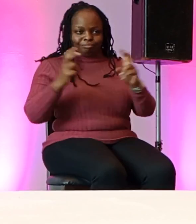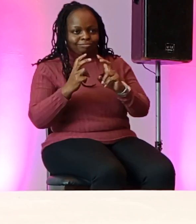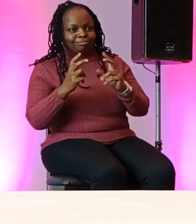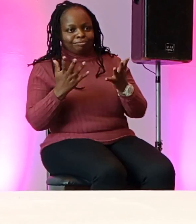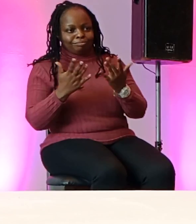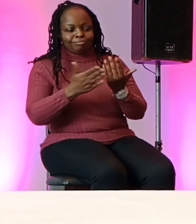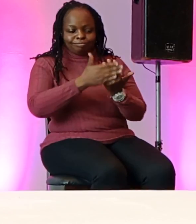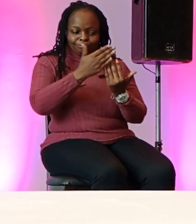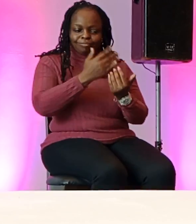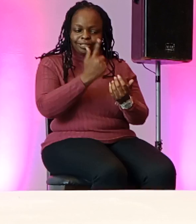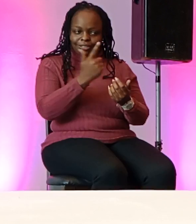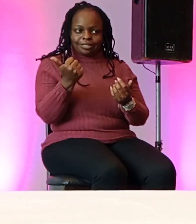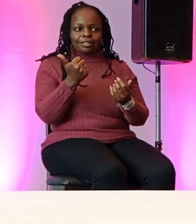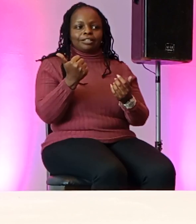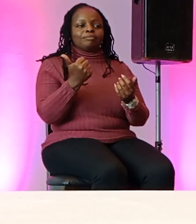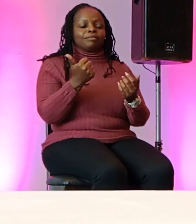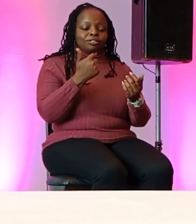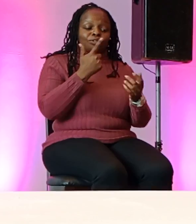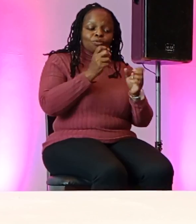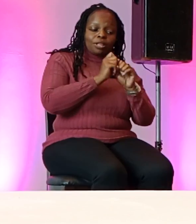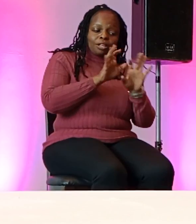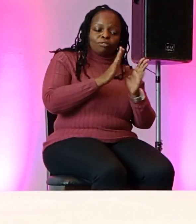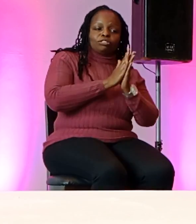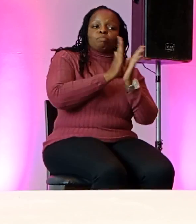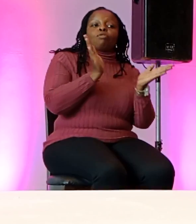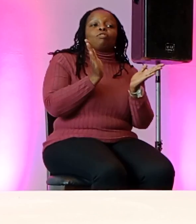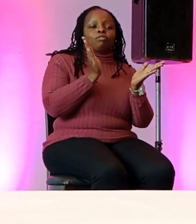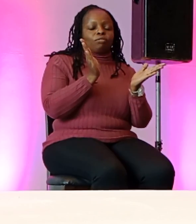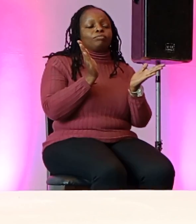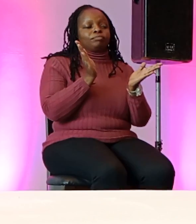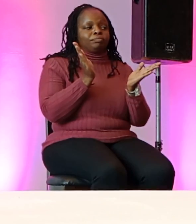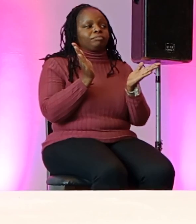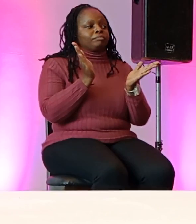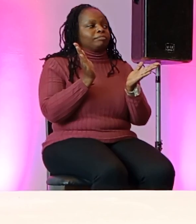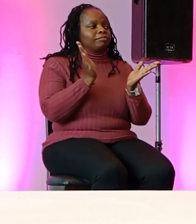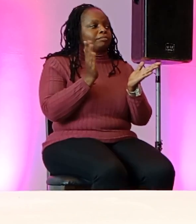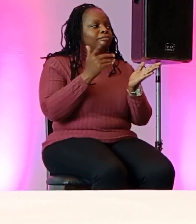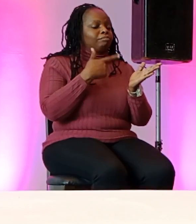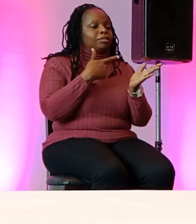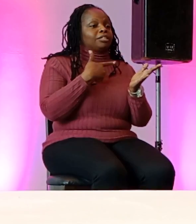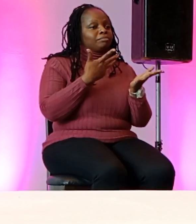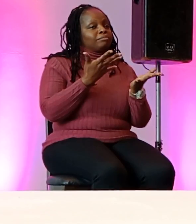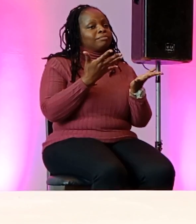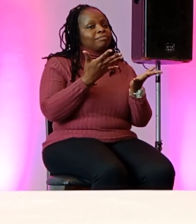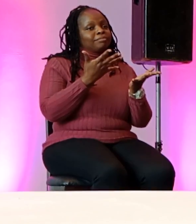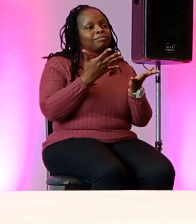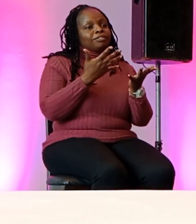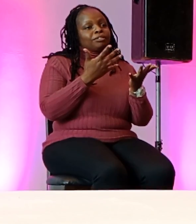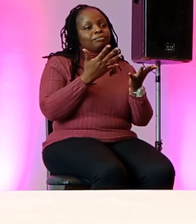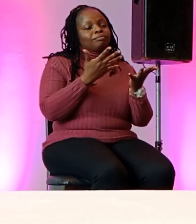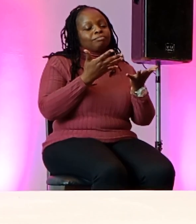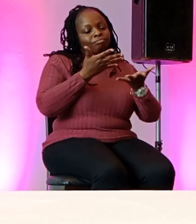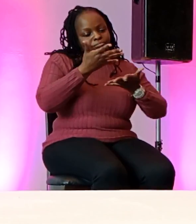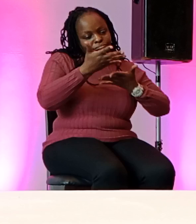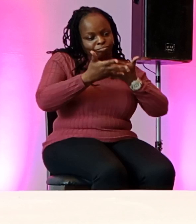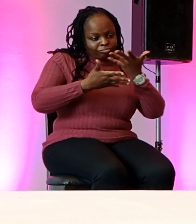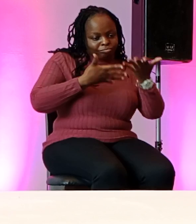And without much ado, my address is entitled